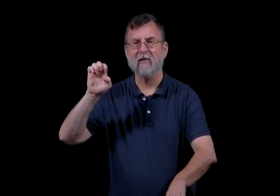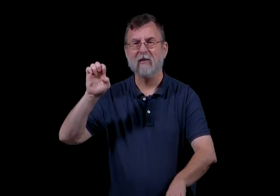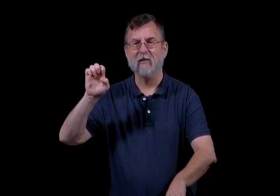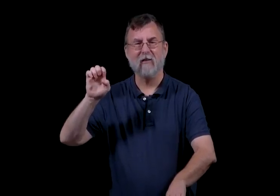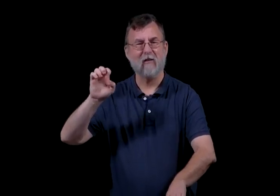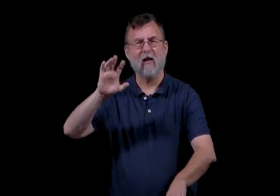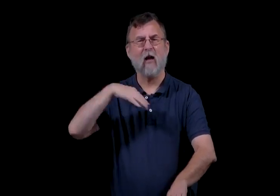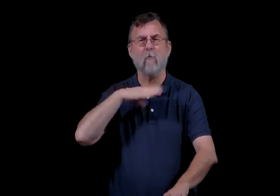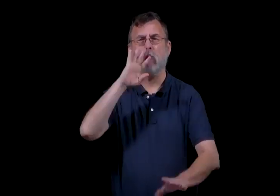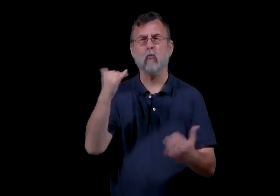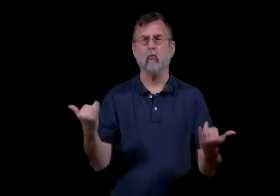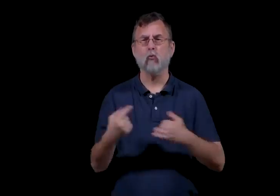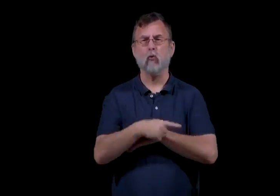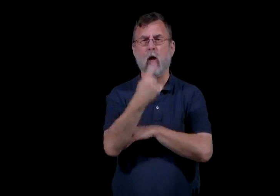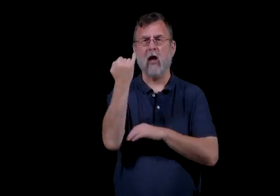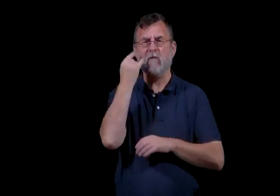Or maybe frankincense.